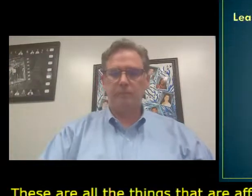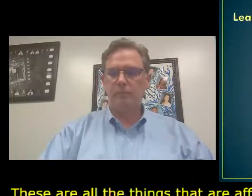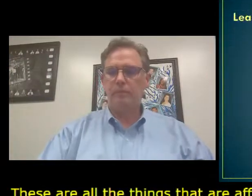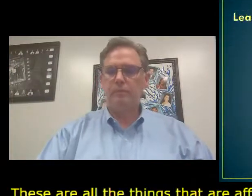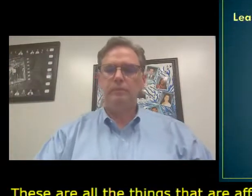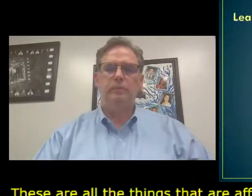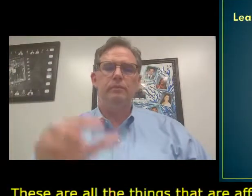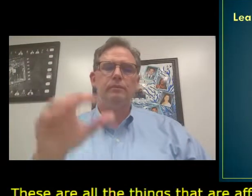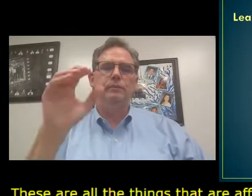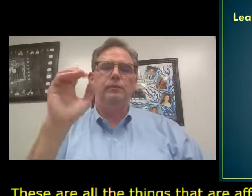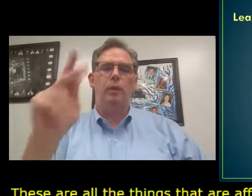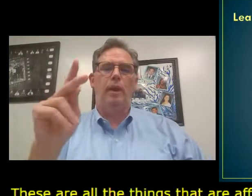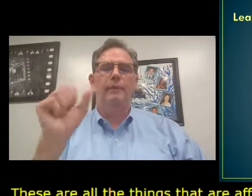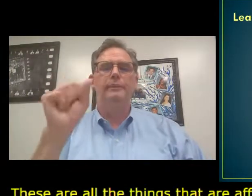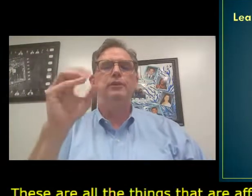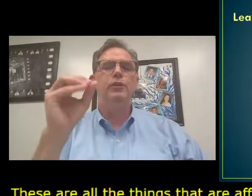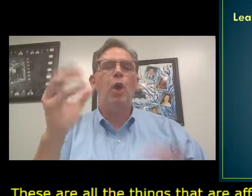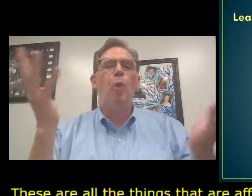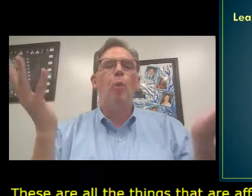Okay.